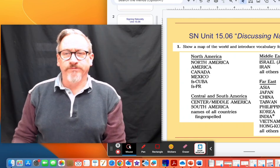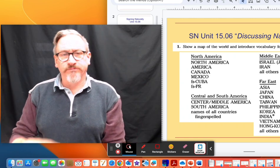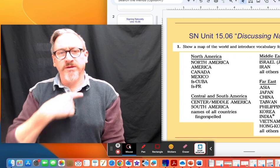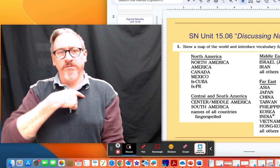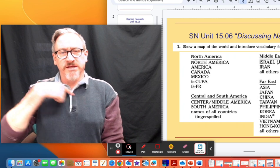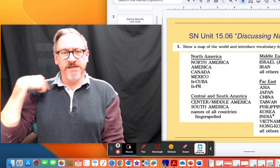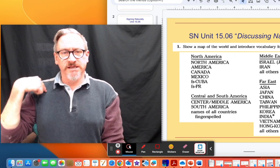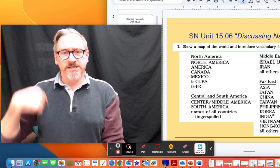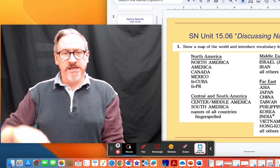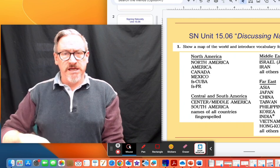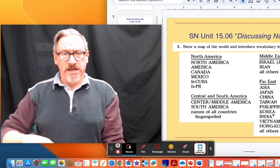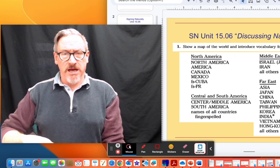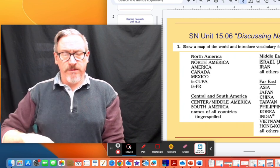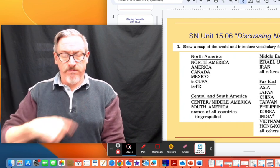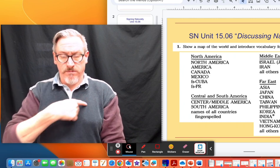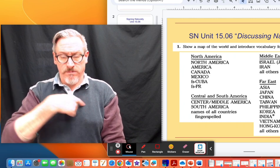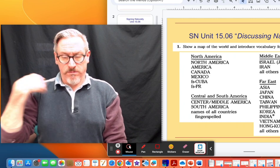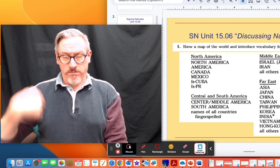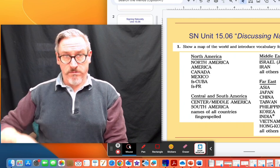So this is